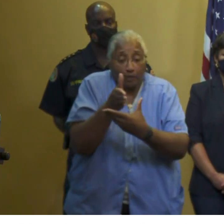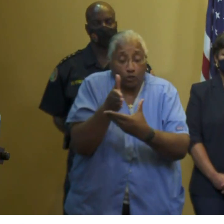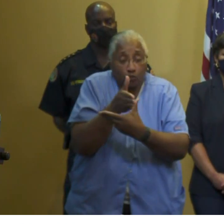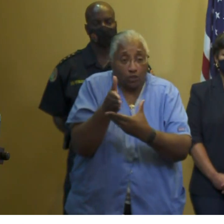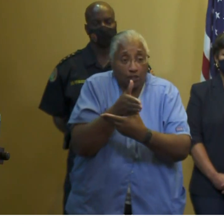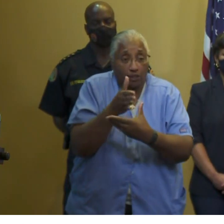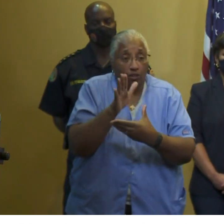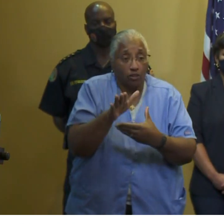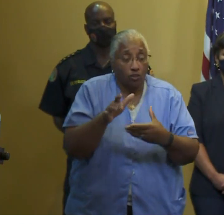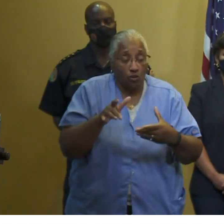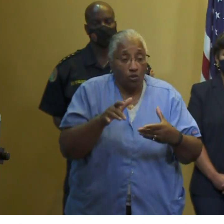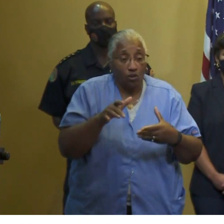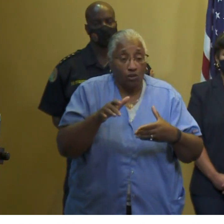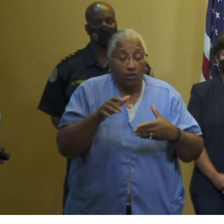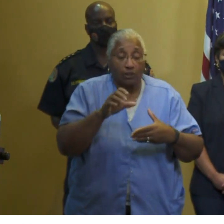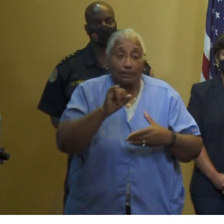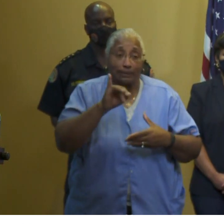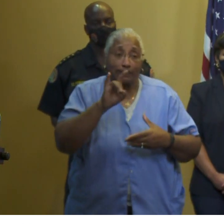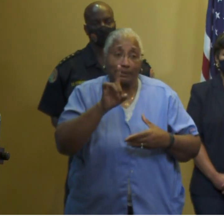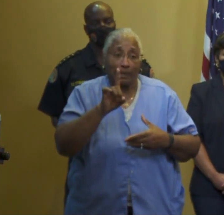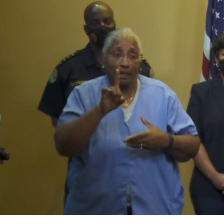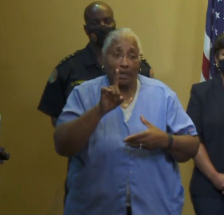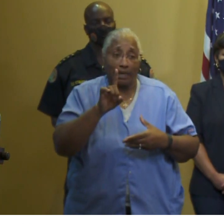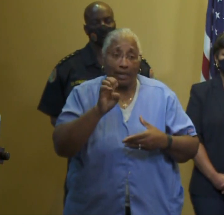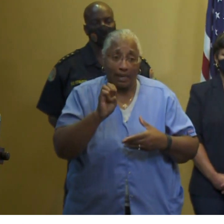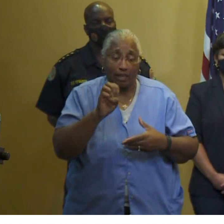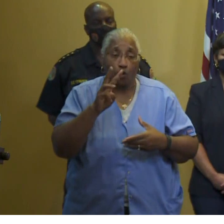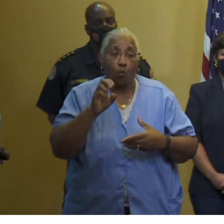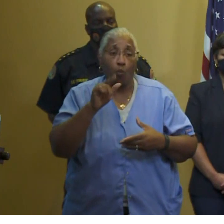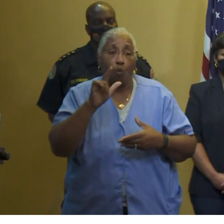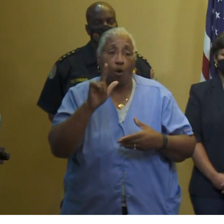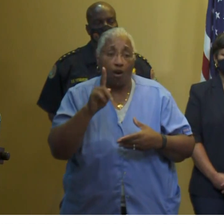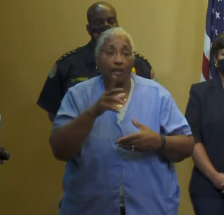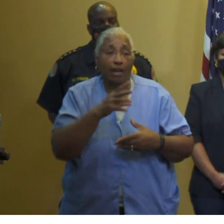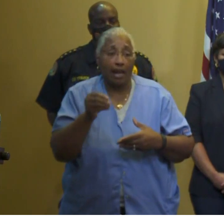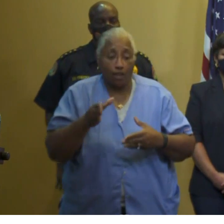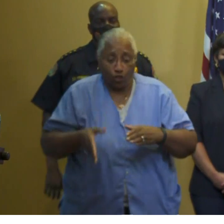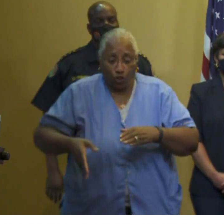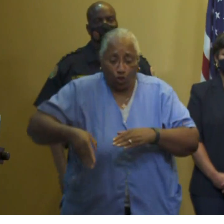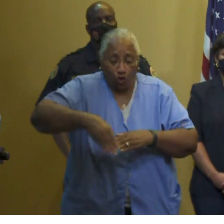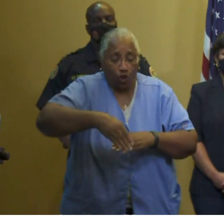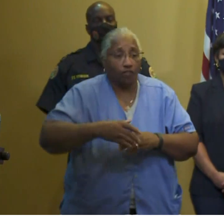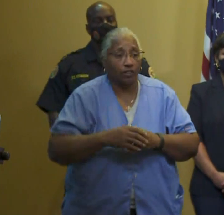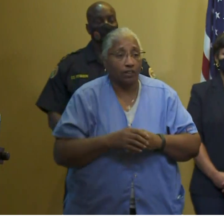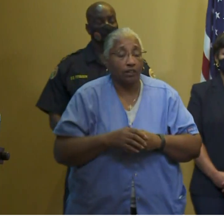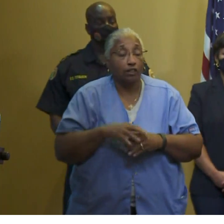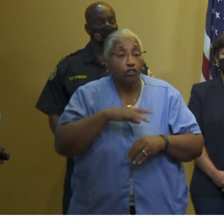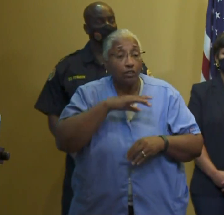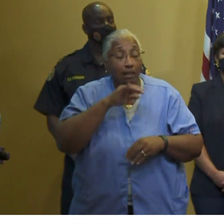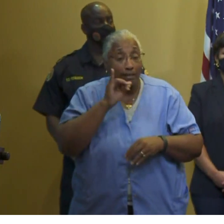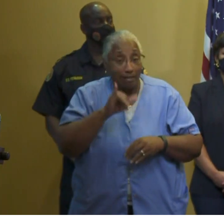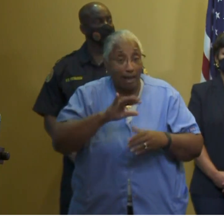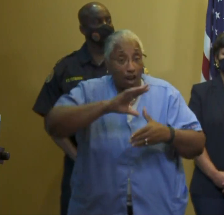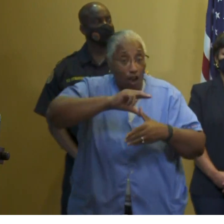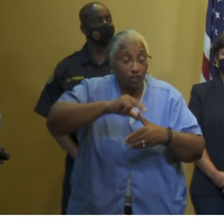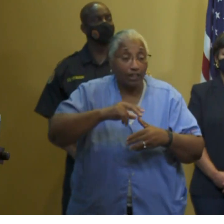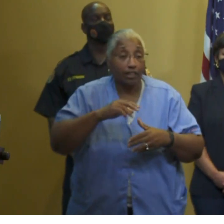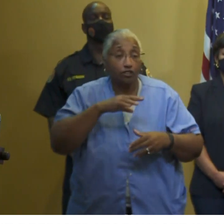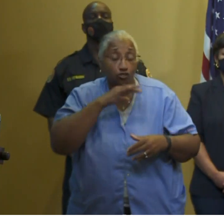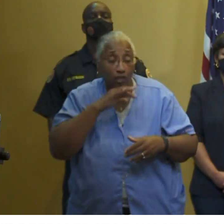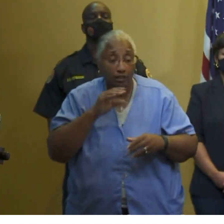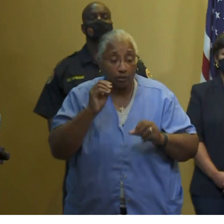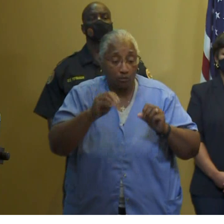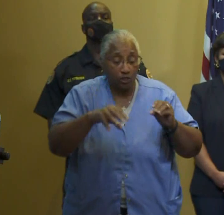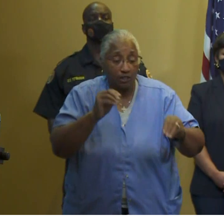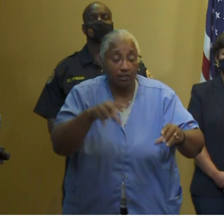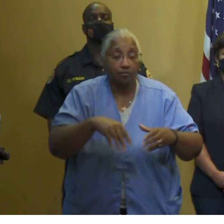your curb. And we have very specific instructions on how to do that via NOLA Ready. Put that debris out there. Our first pass of three passes. For